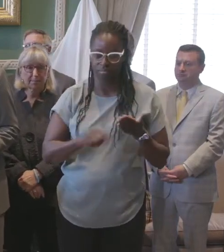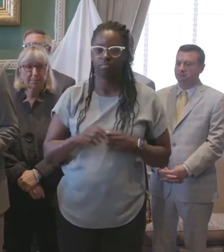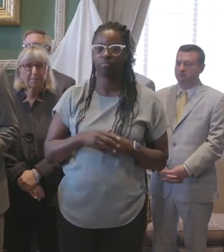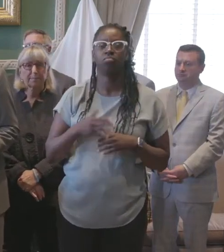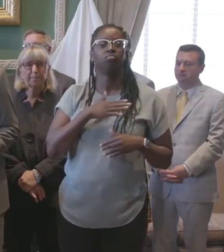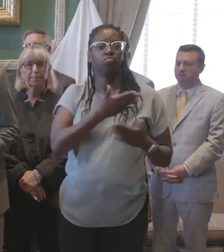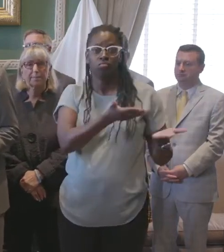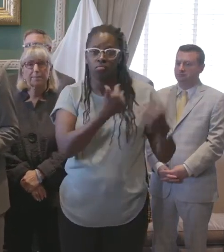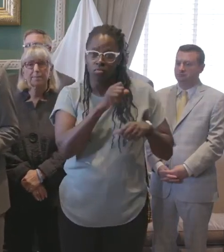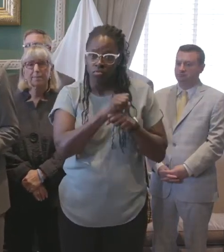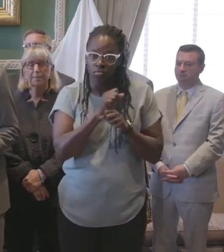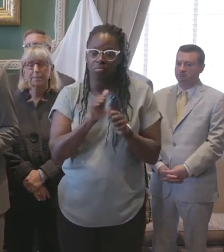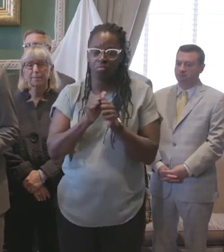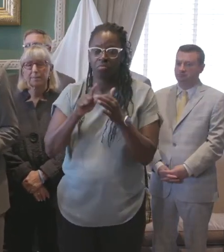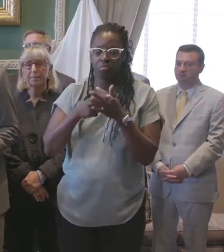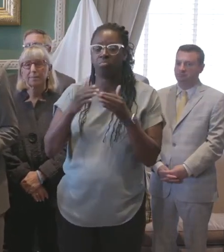implementing